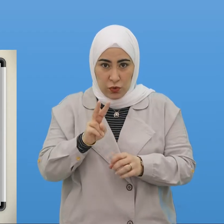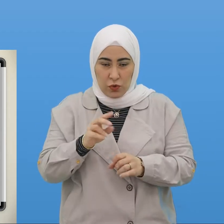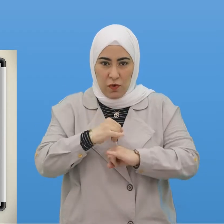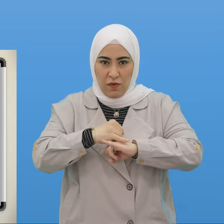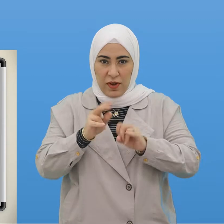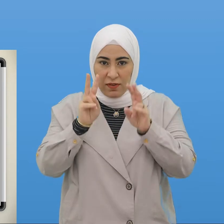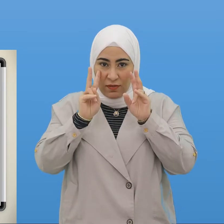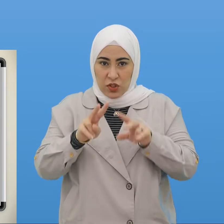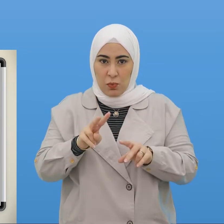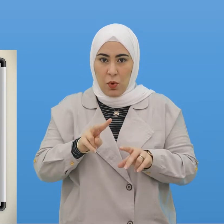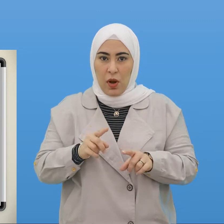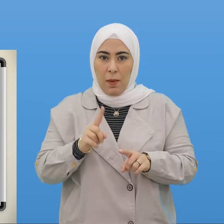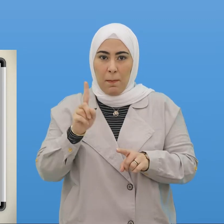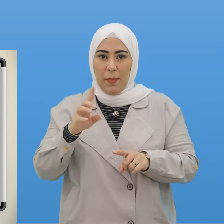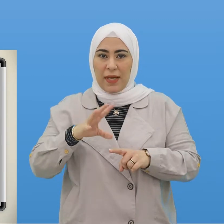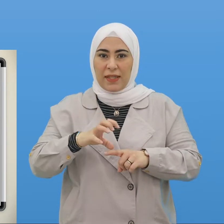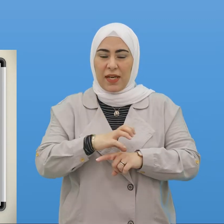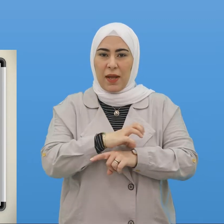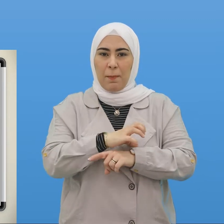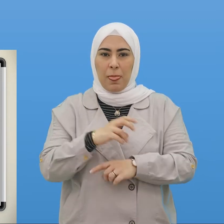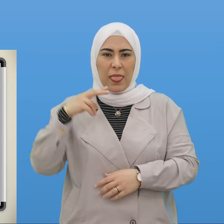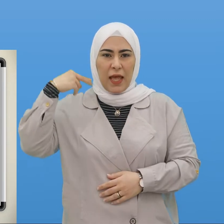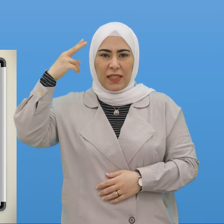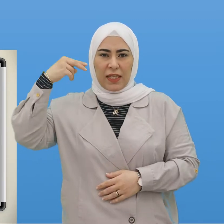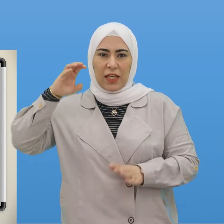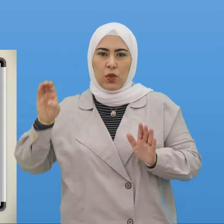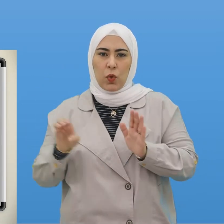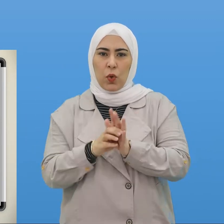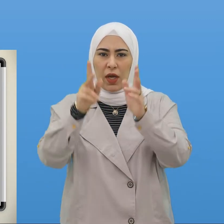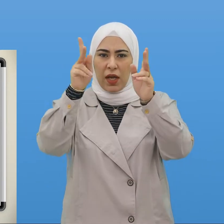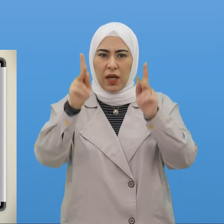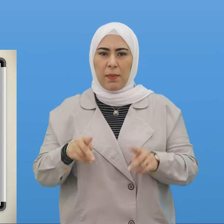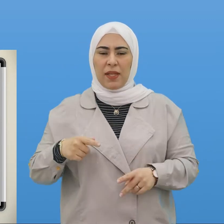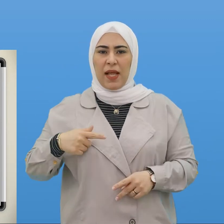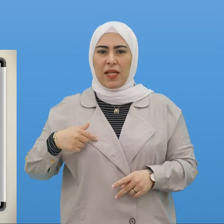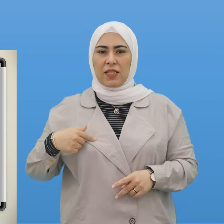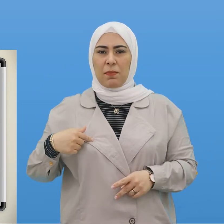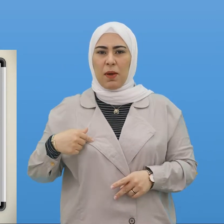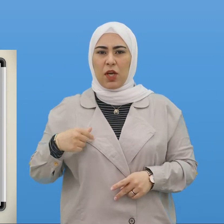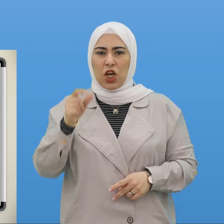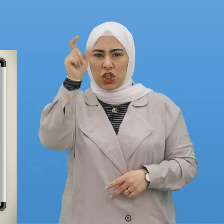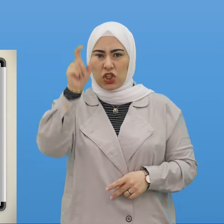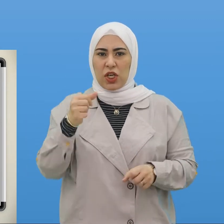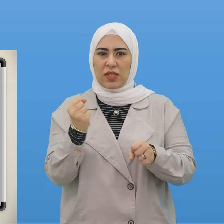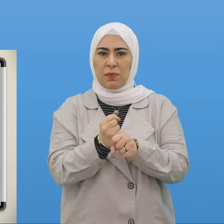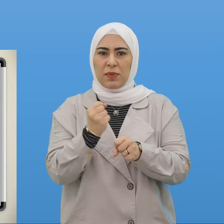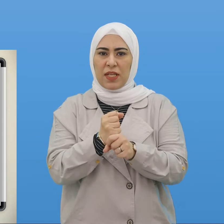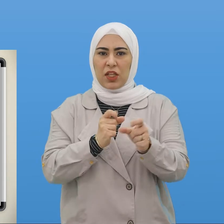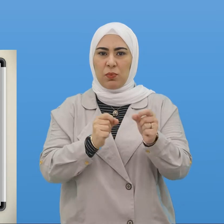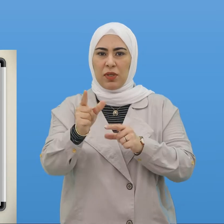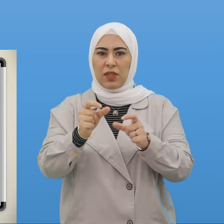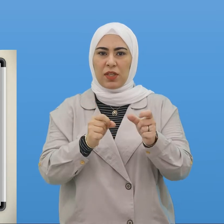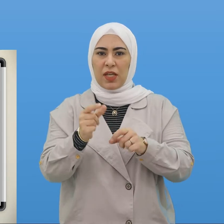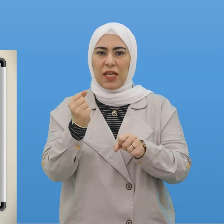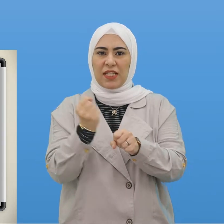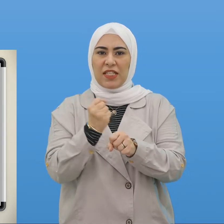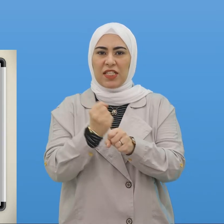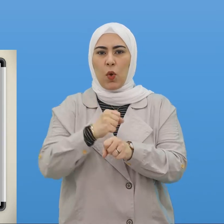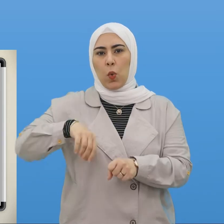A techno-criminal is a noun. It means a person who has committed a crime using technology. That's